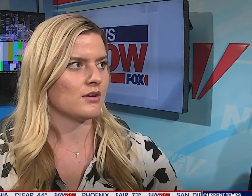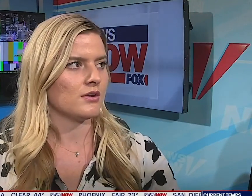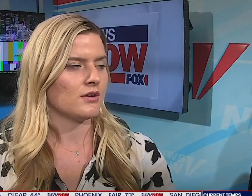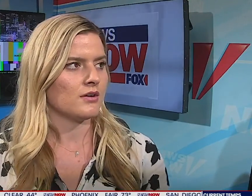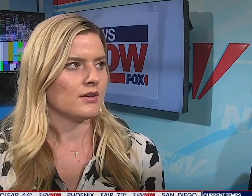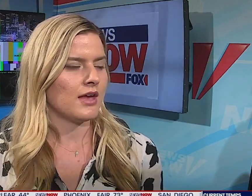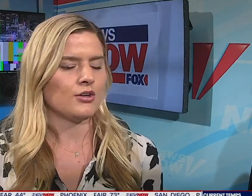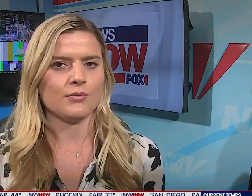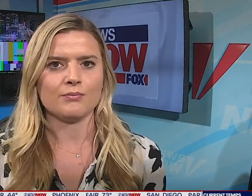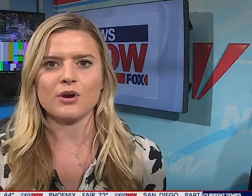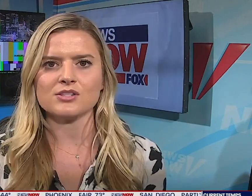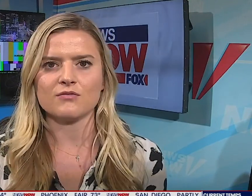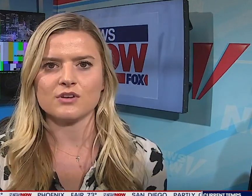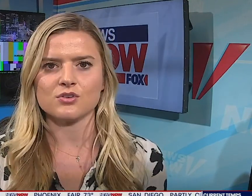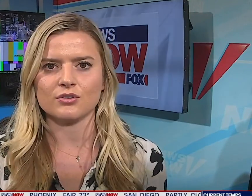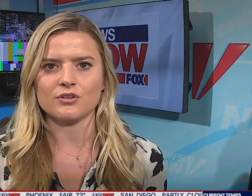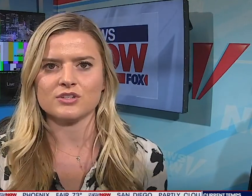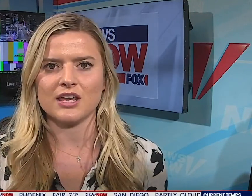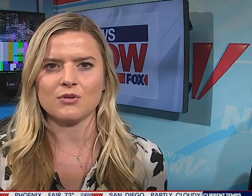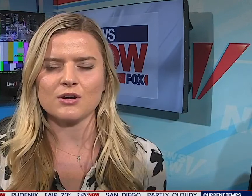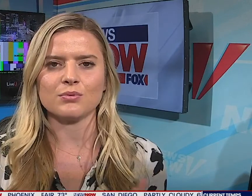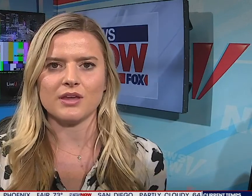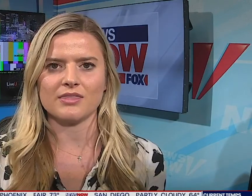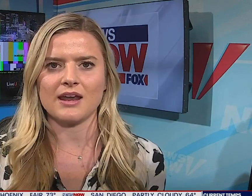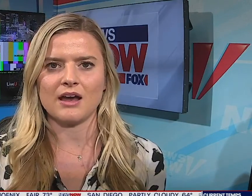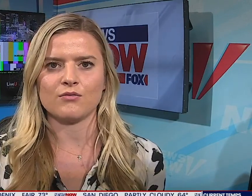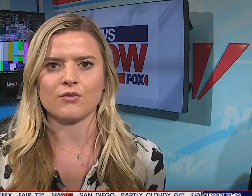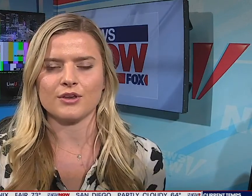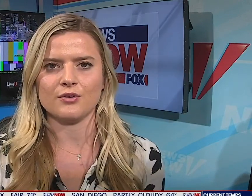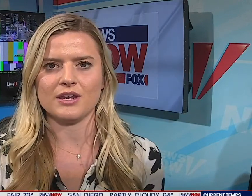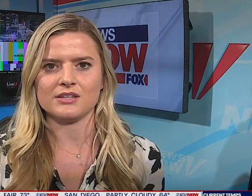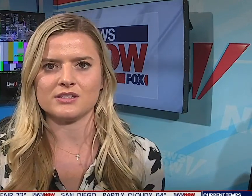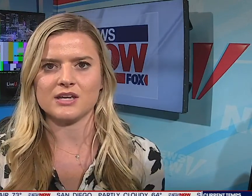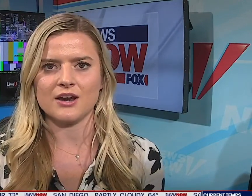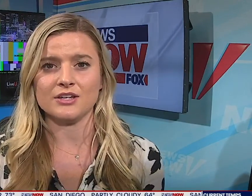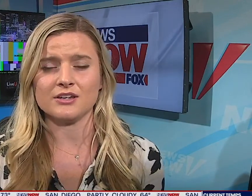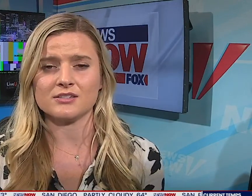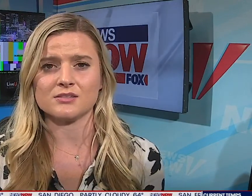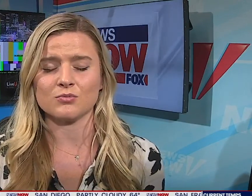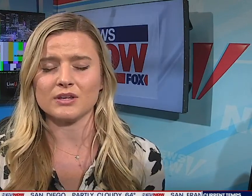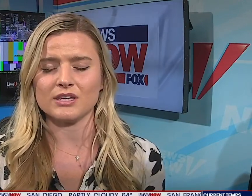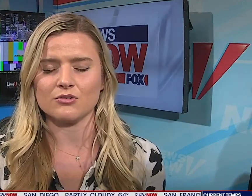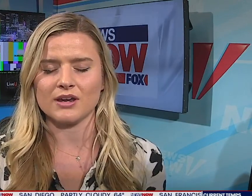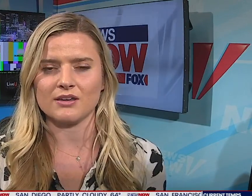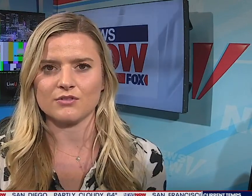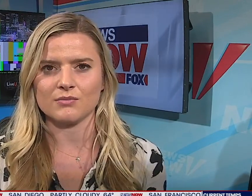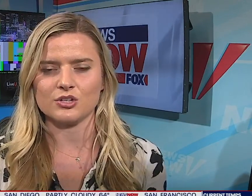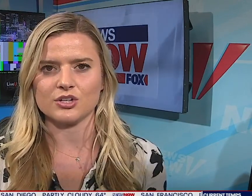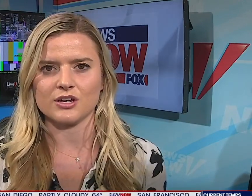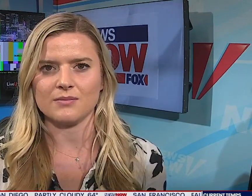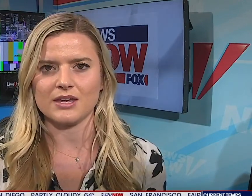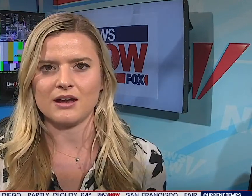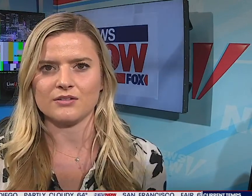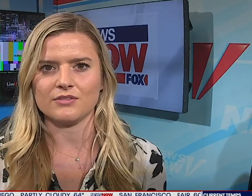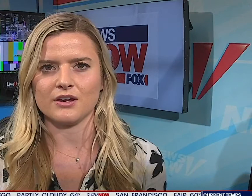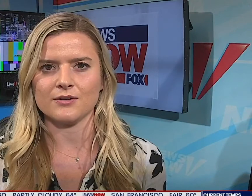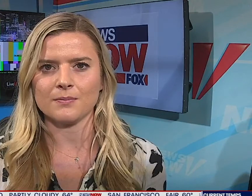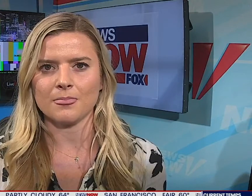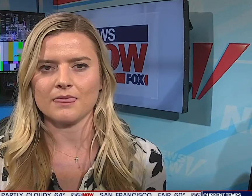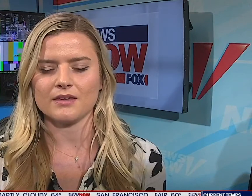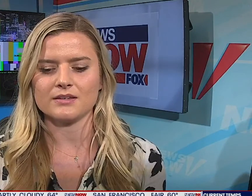officials held a press conference earlier today. We're going to play that out for you in its entirety cuz some really great information